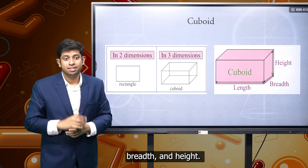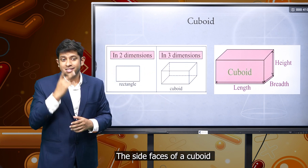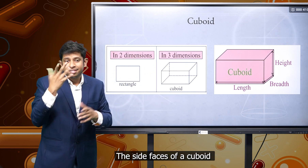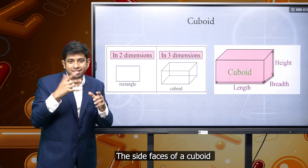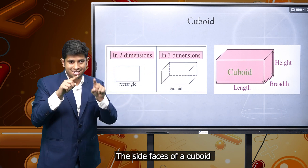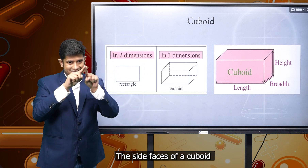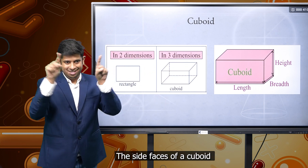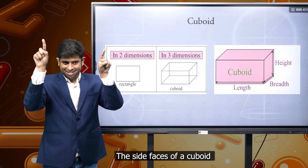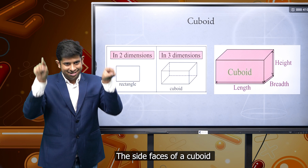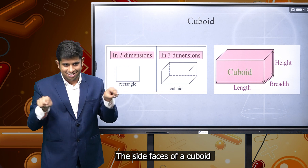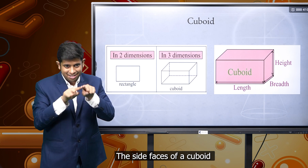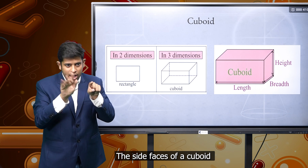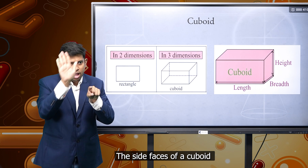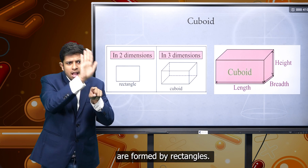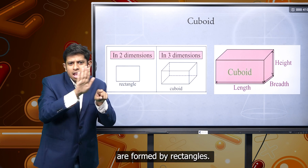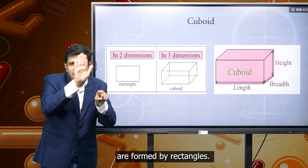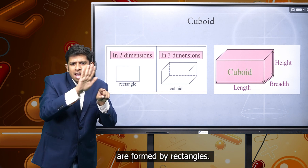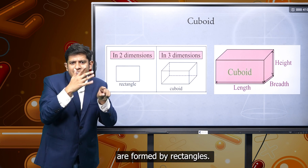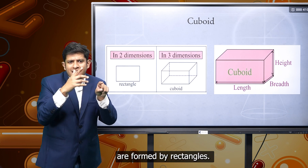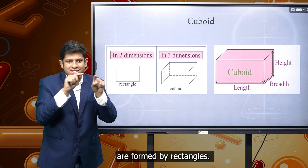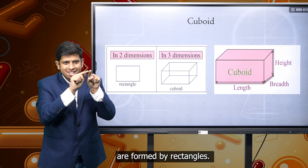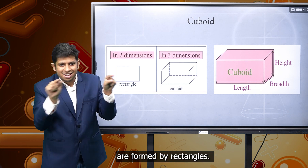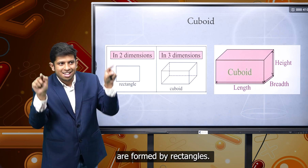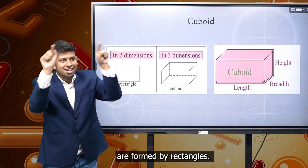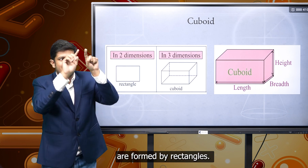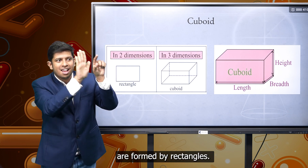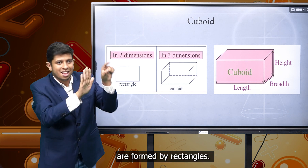The side faces of a cuboid are formed by rectangles.